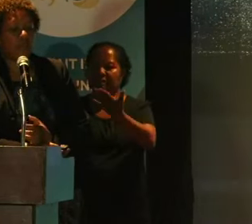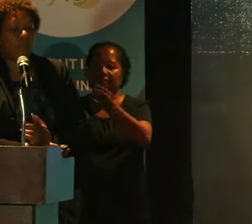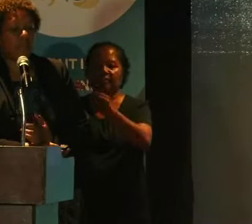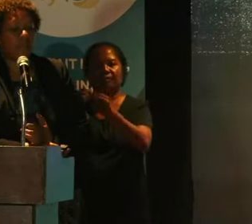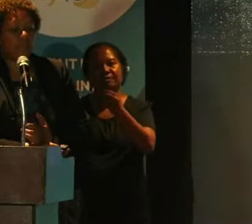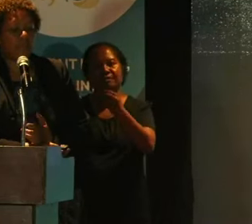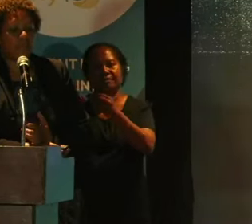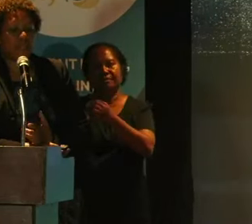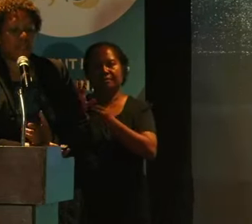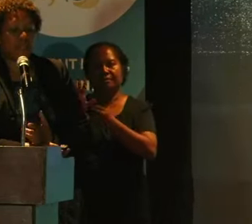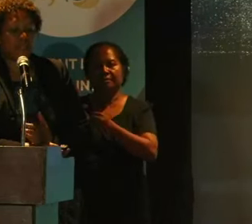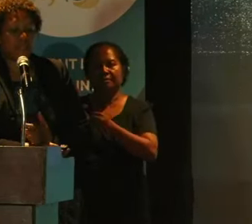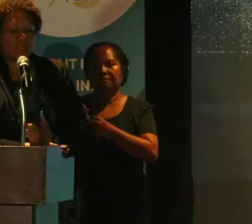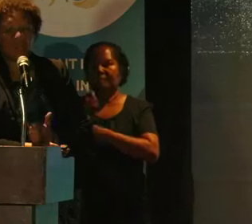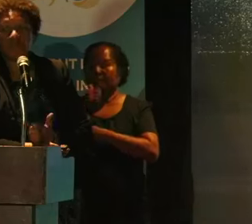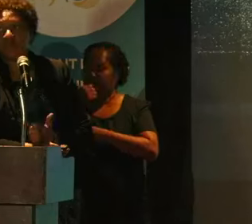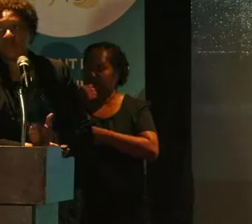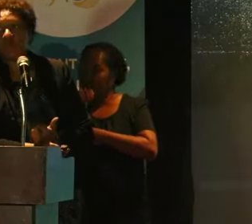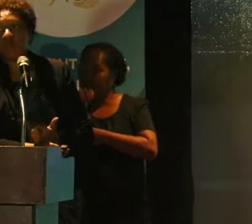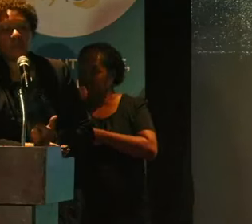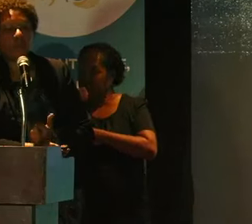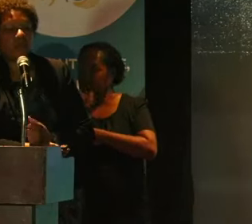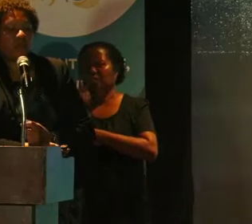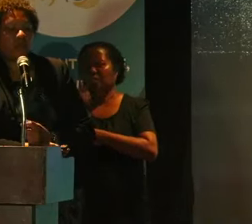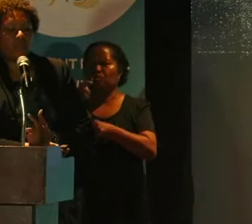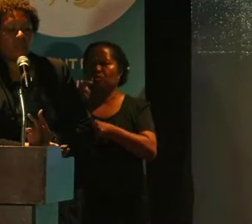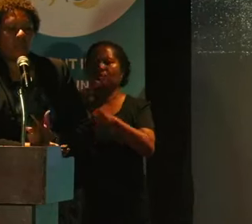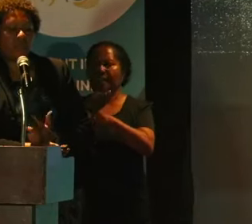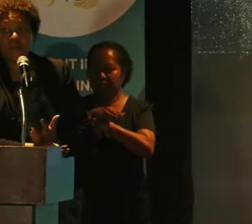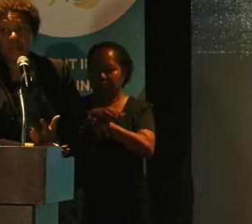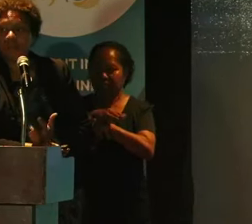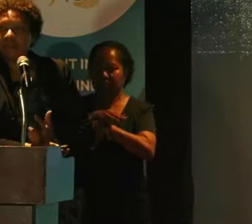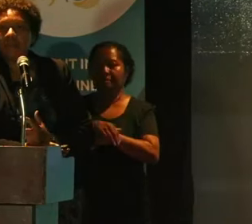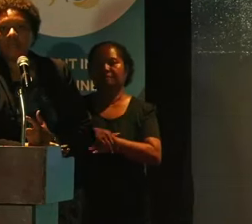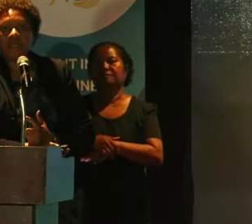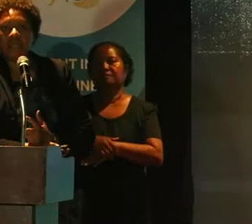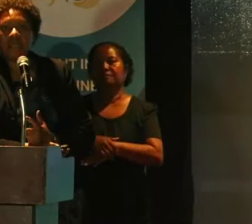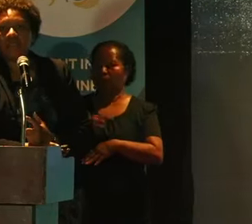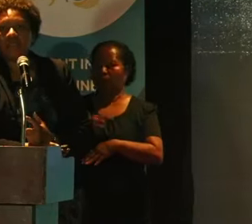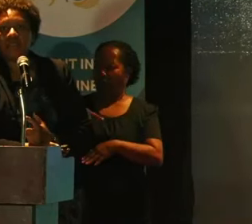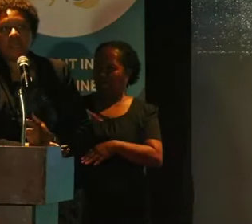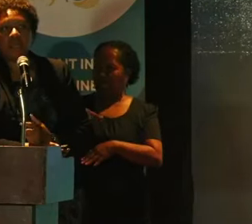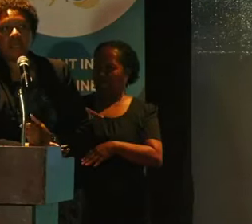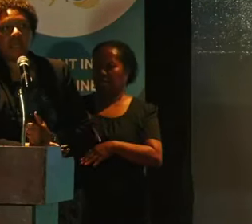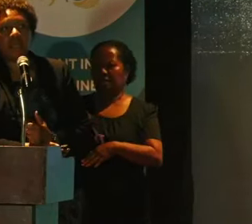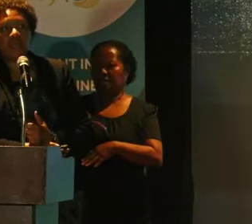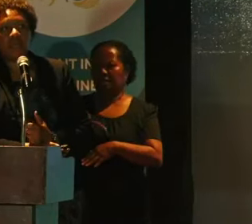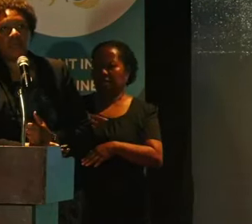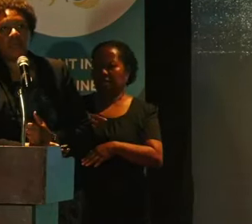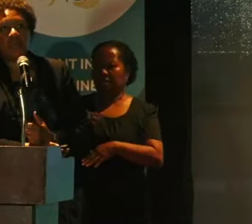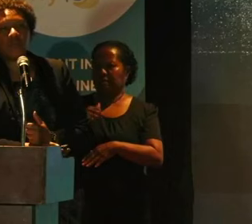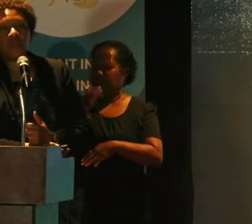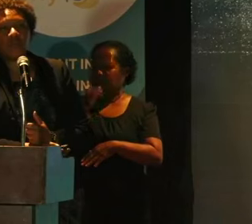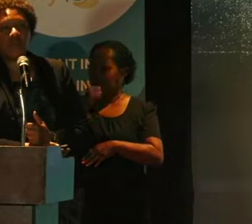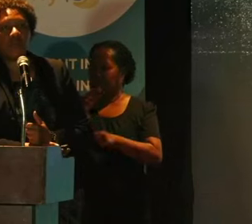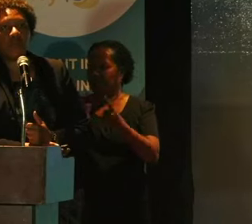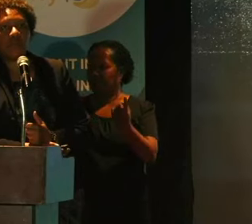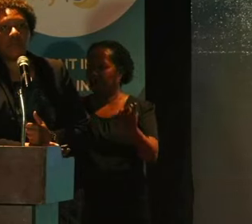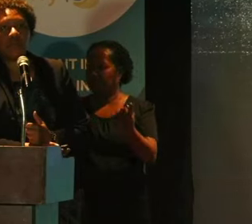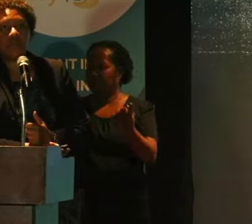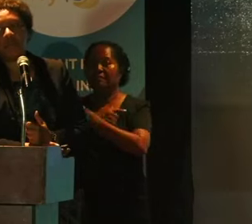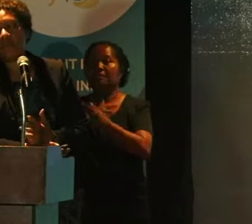For liquor applications, it takes 2 months or more. Why? Is liquor different? It's because we have